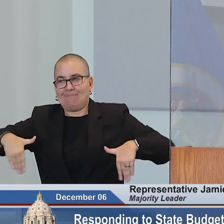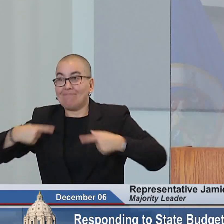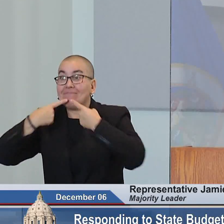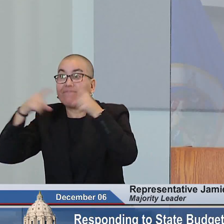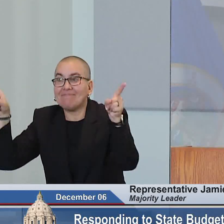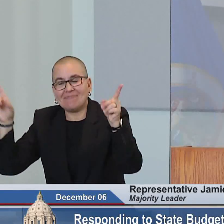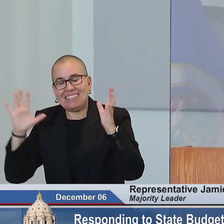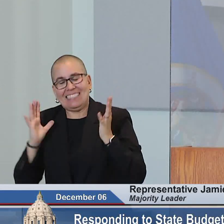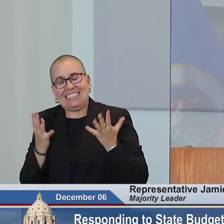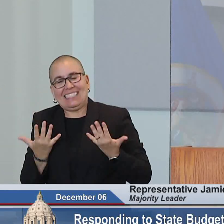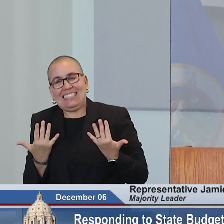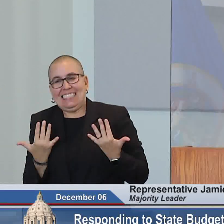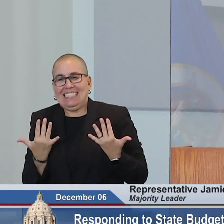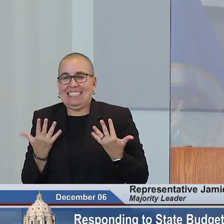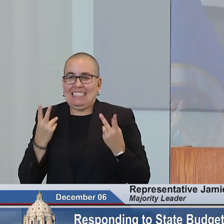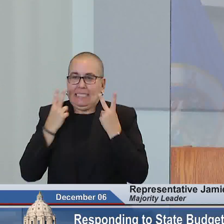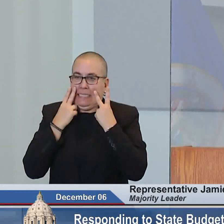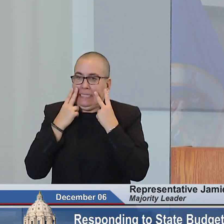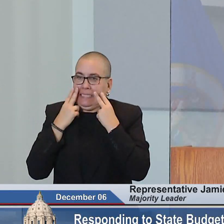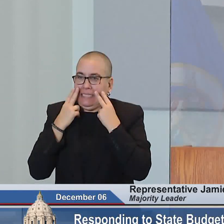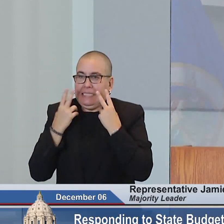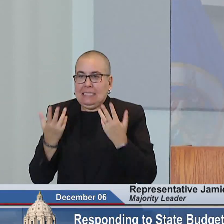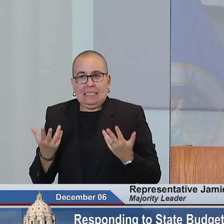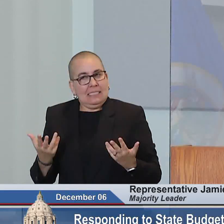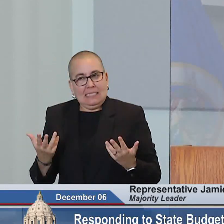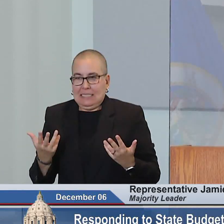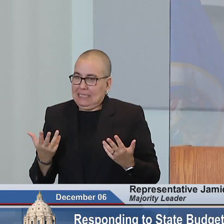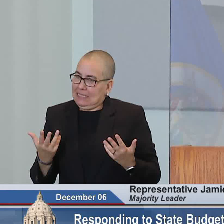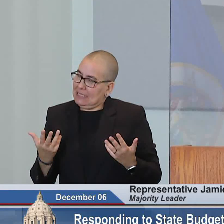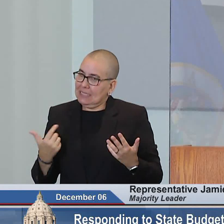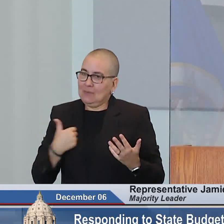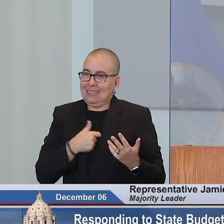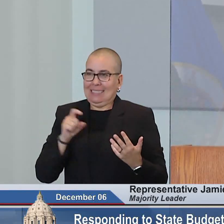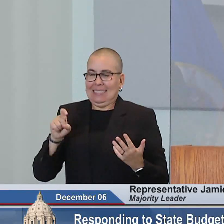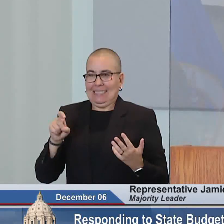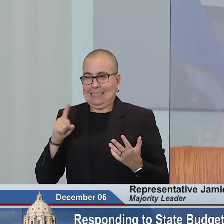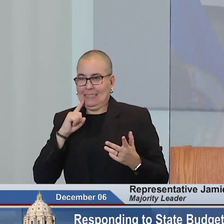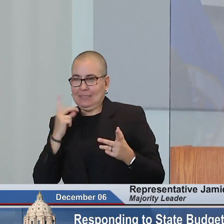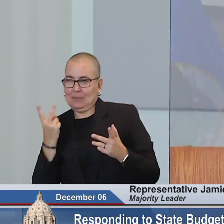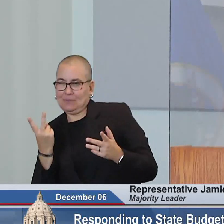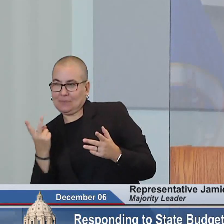alone or together, but I think that we have real needs, and we have to do that work together this year.